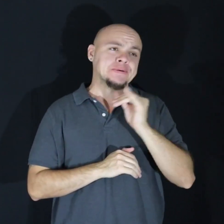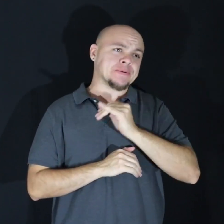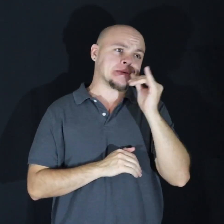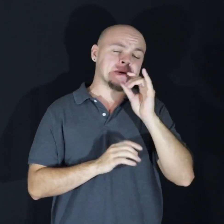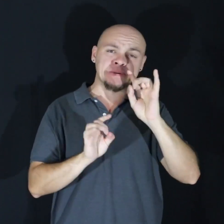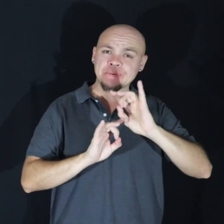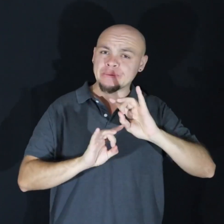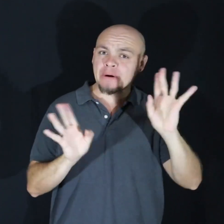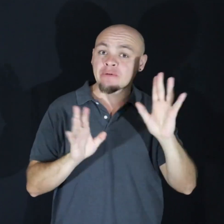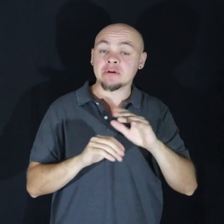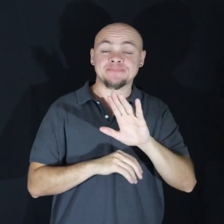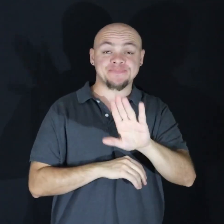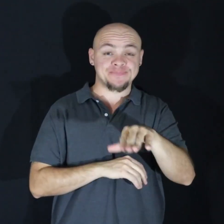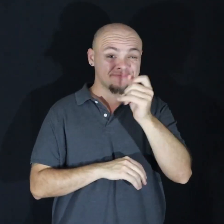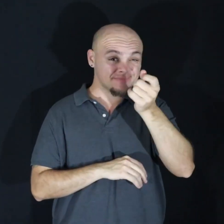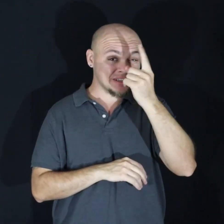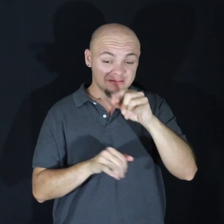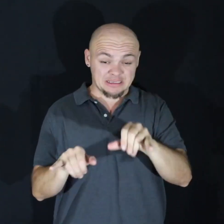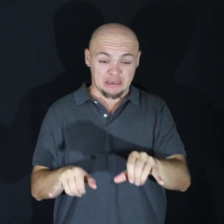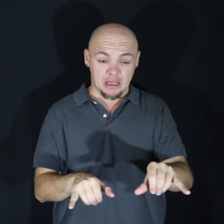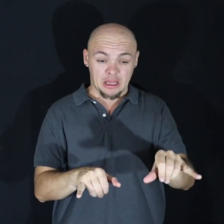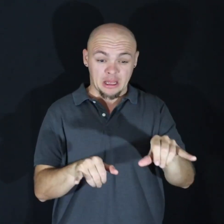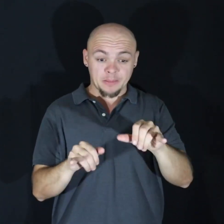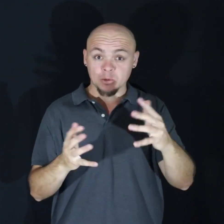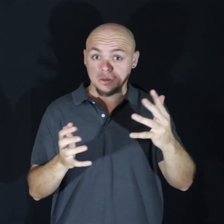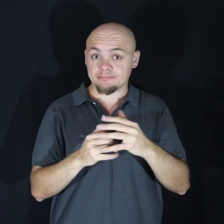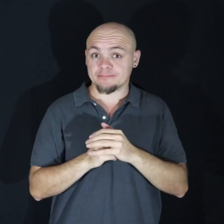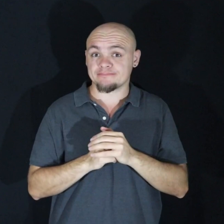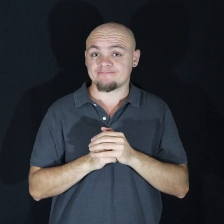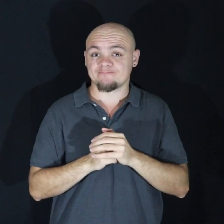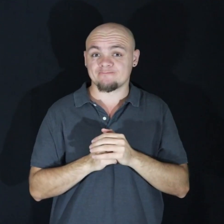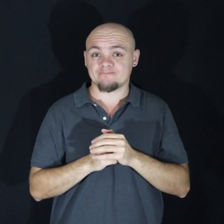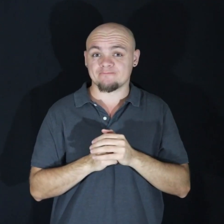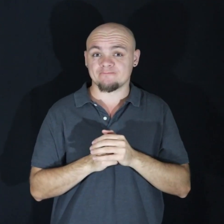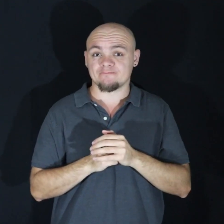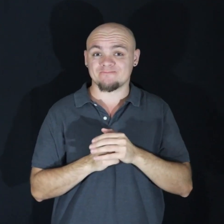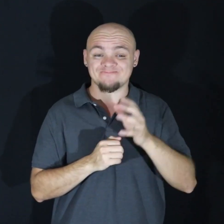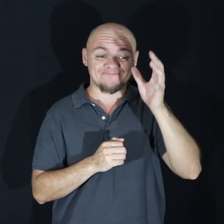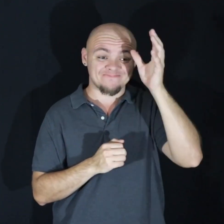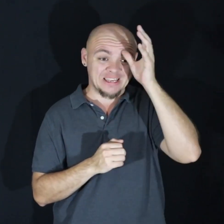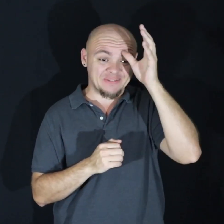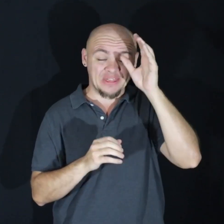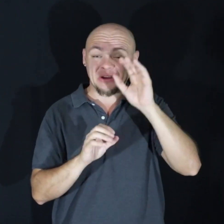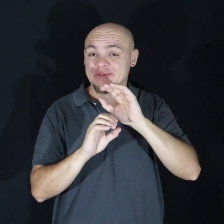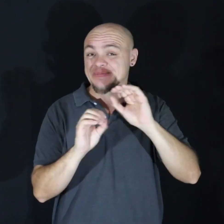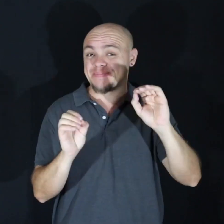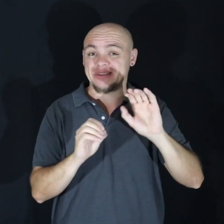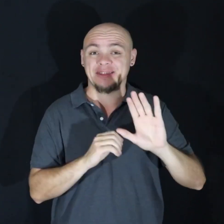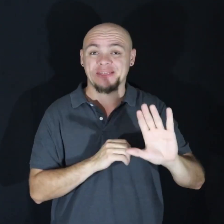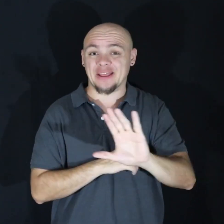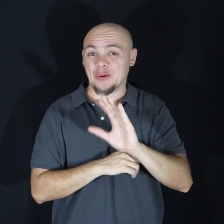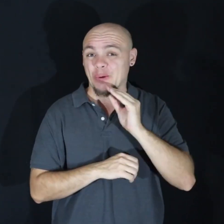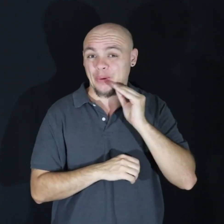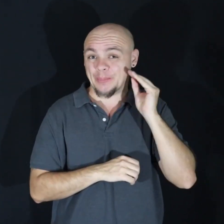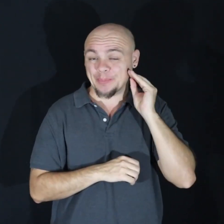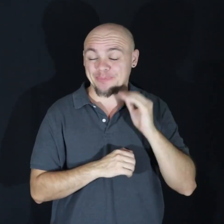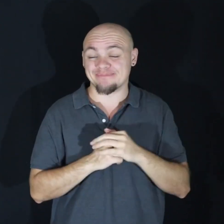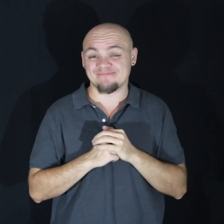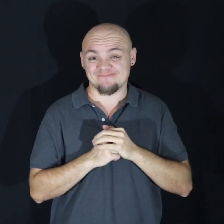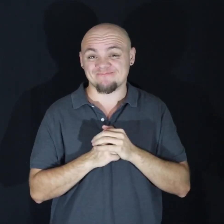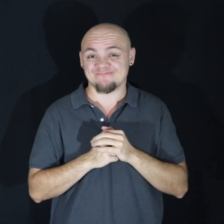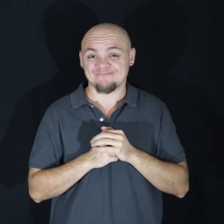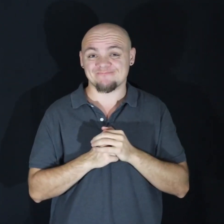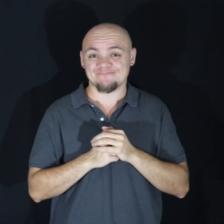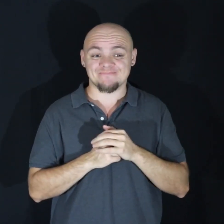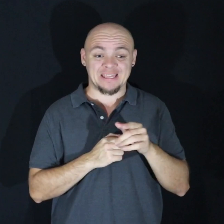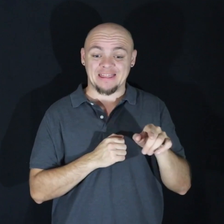know the one thing all of these girls have in common? They all come from fatherless homes. Sadly, these girls